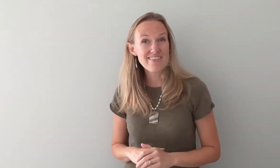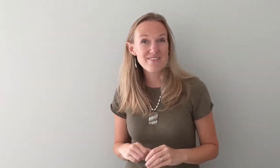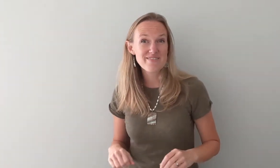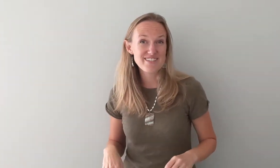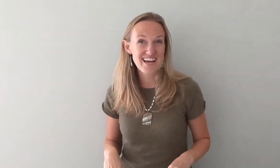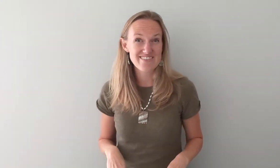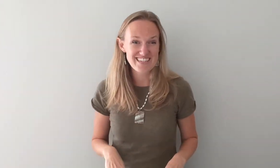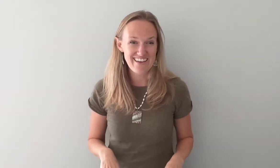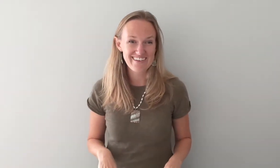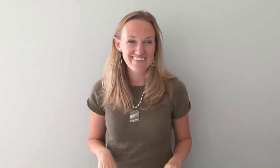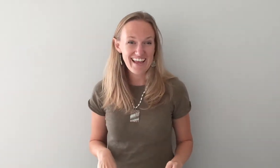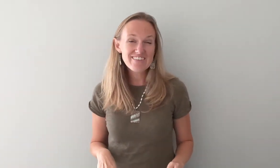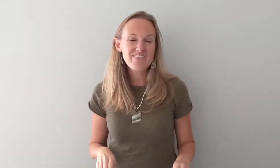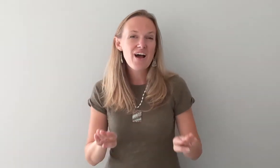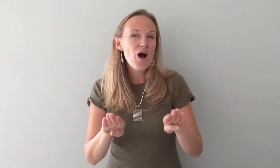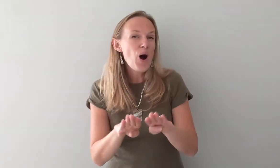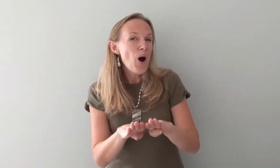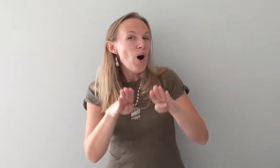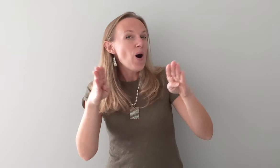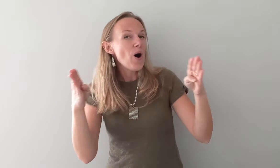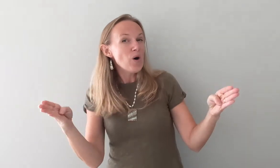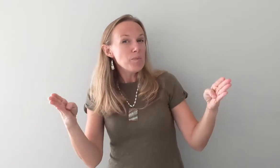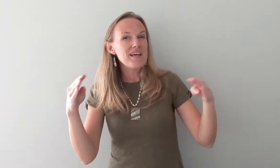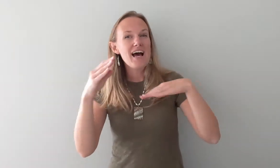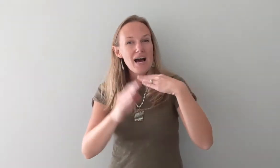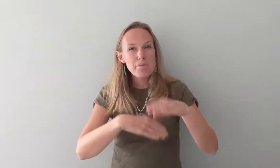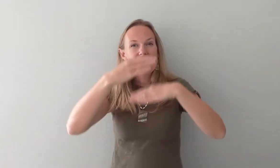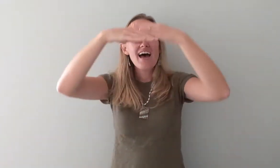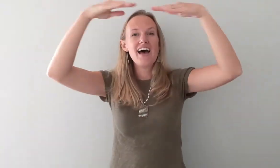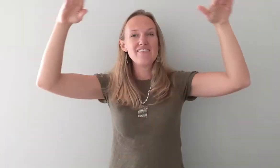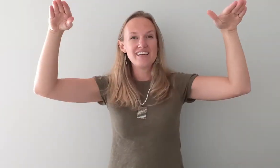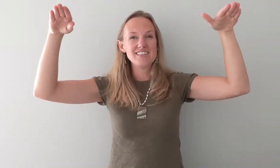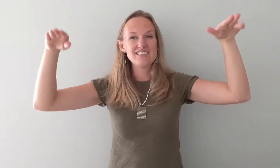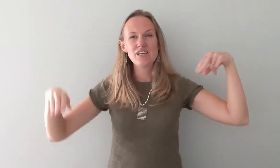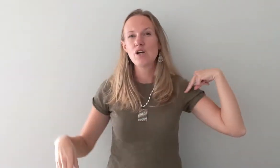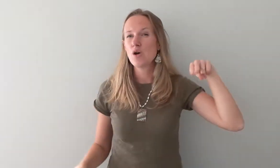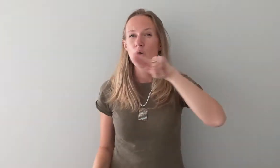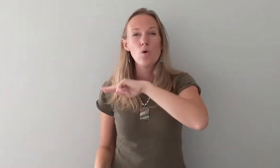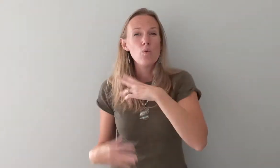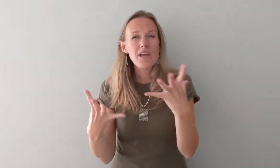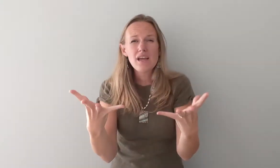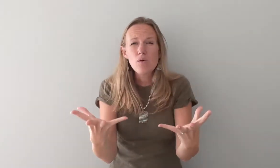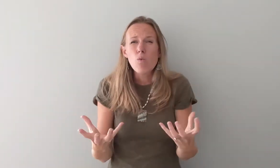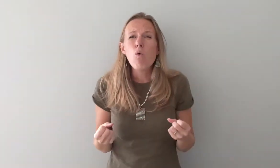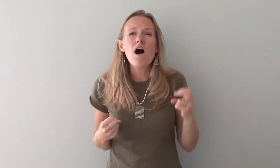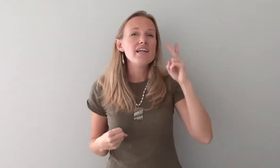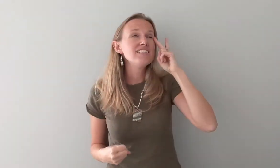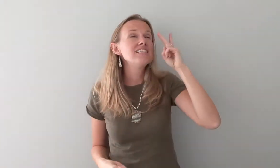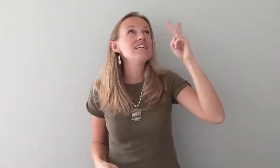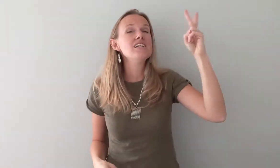it a few times together, okay? Open up the heavens. We want to see